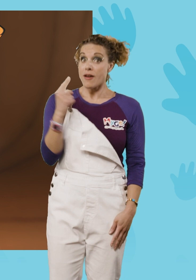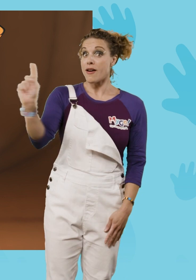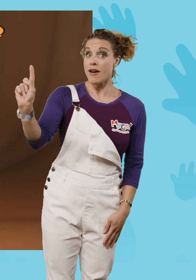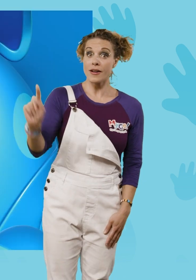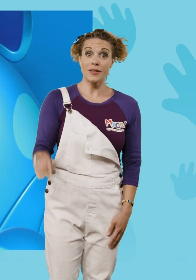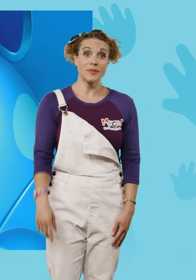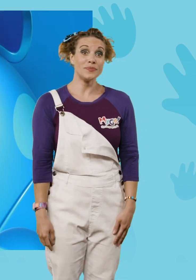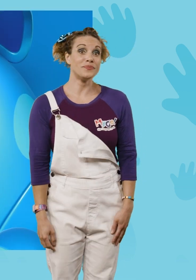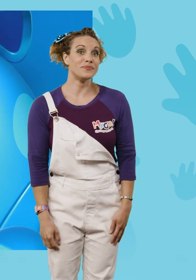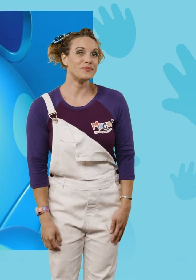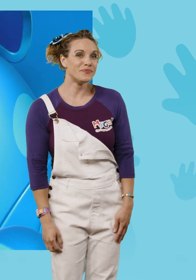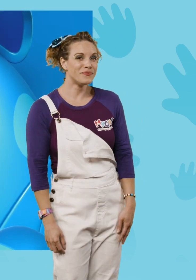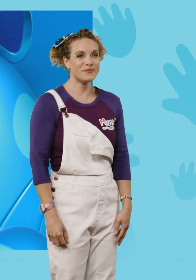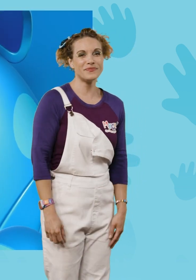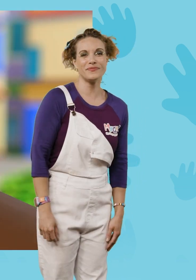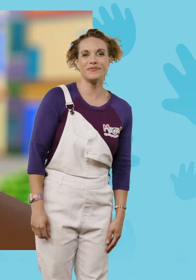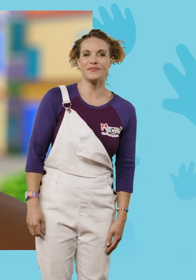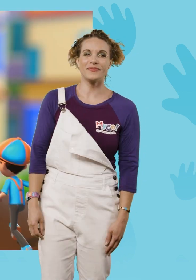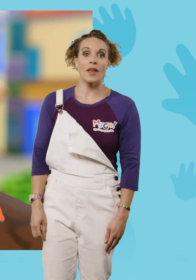right back.